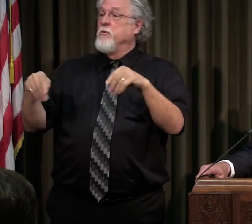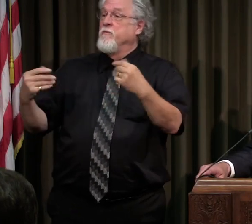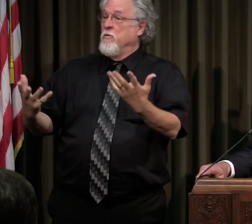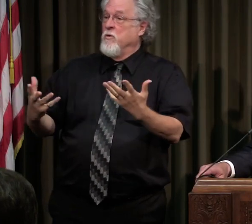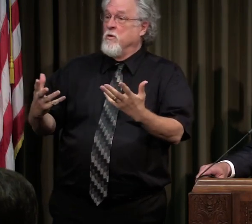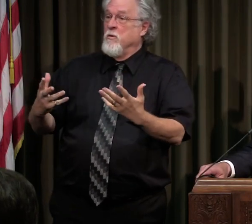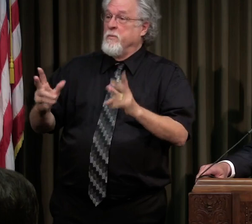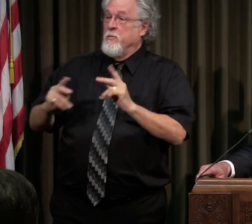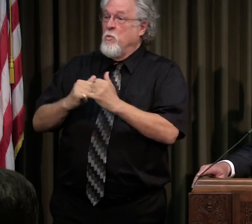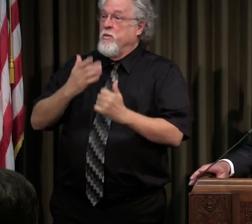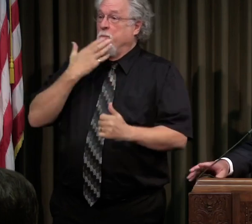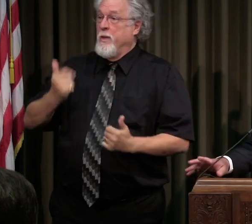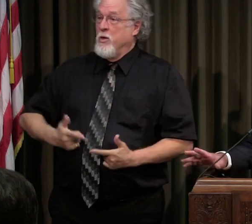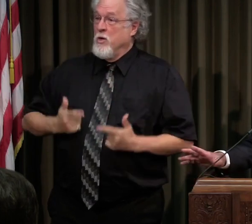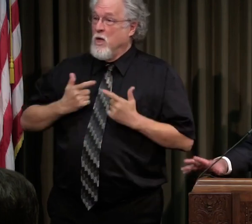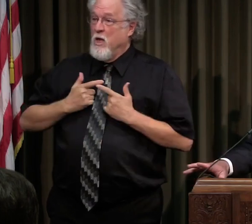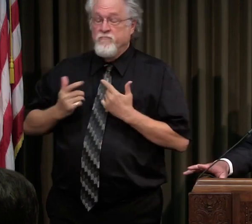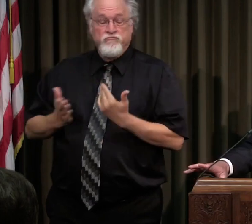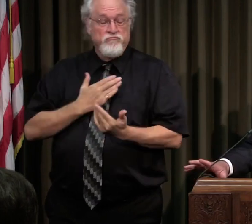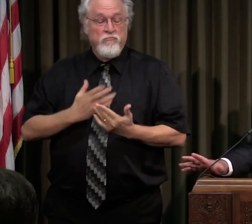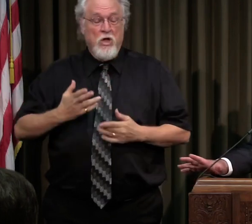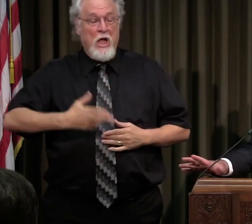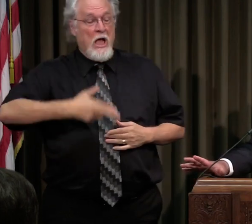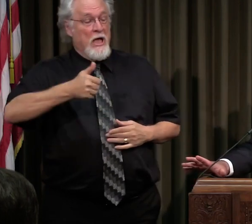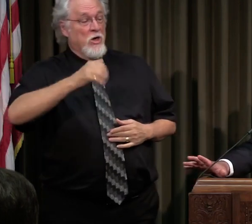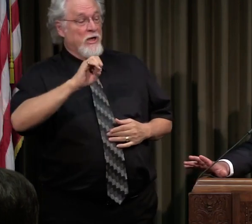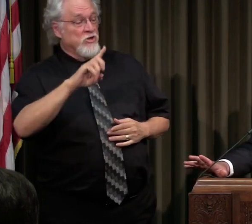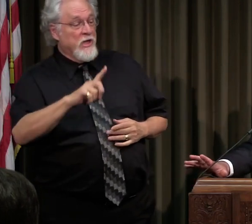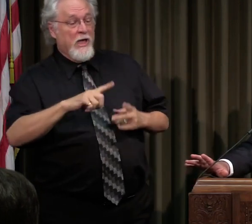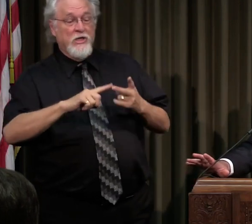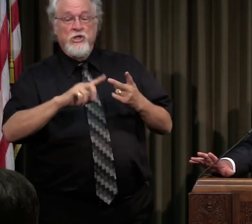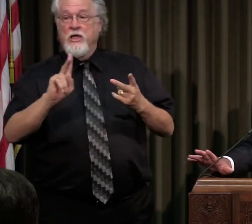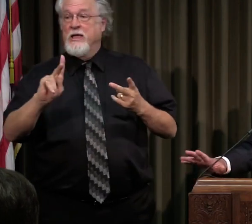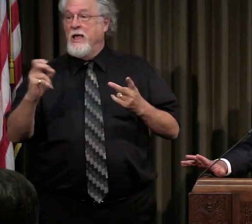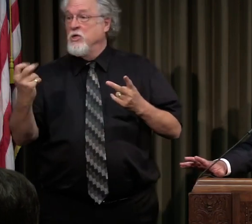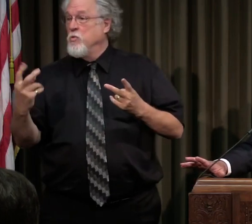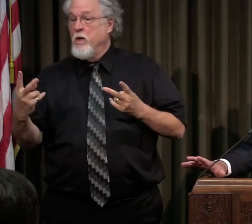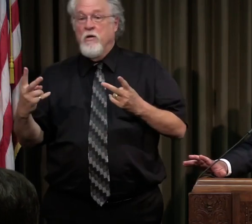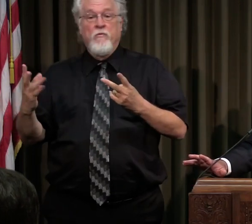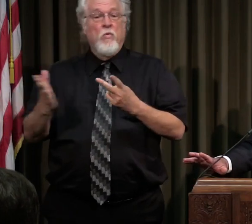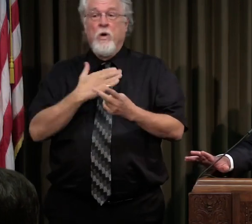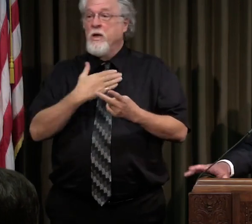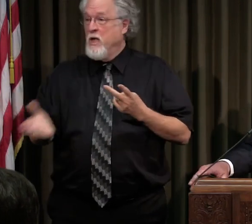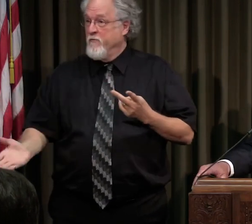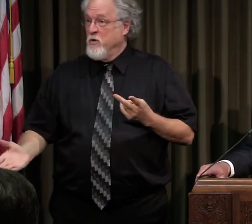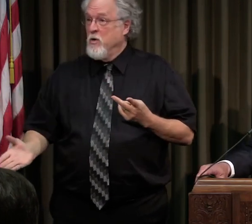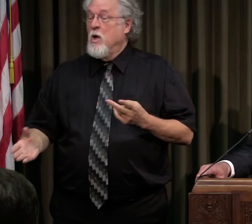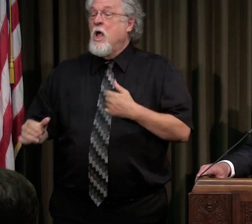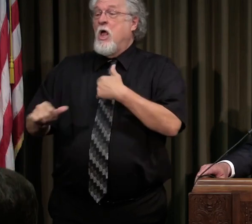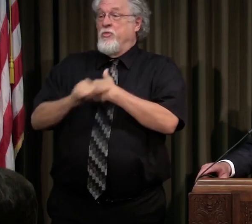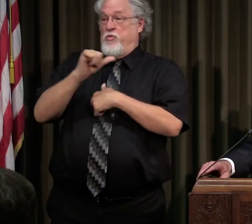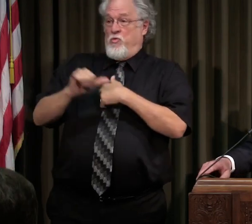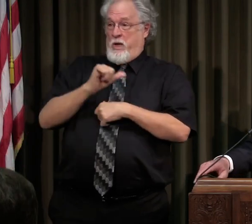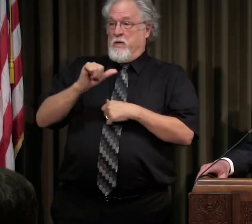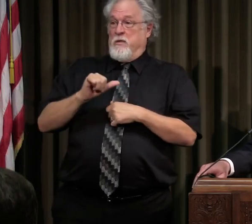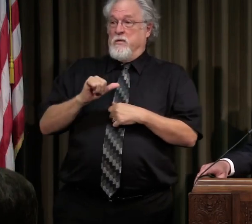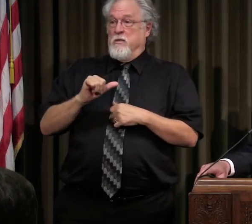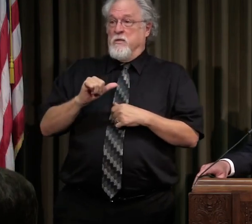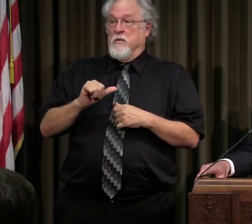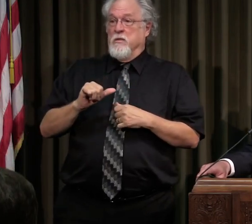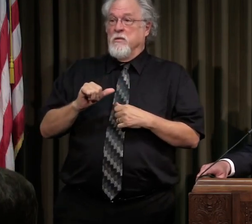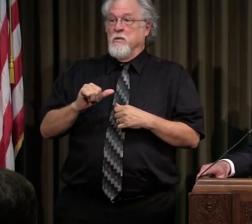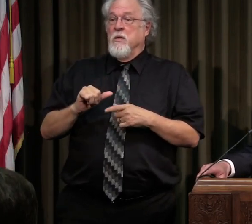here, whether it's higher ed, K through 12, health care, whatever we do, it's threatened by